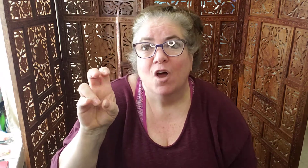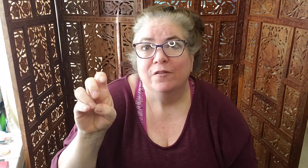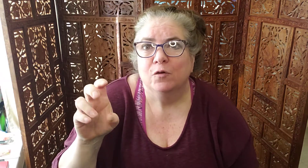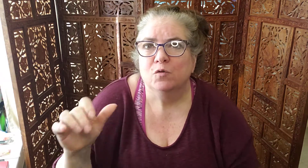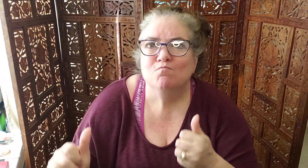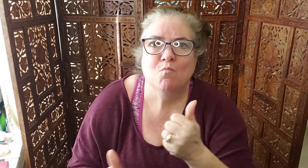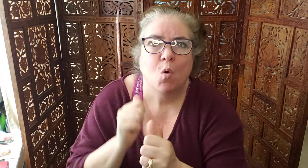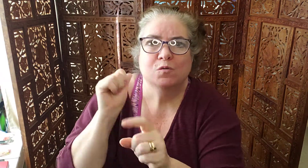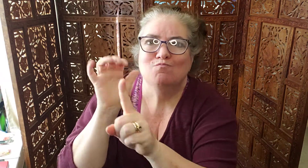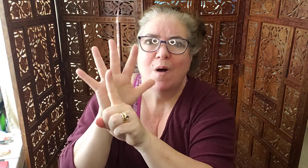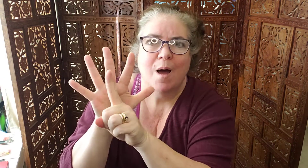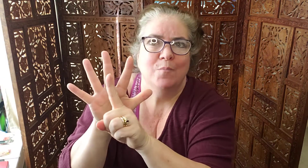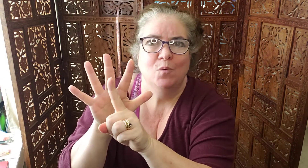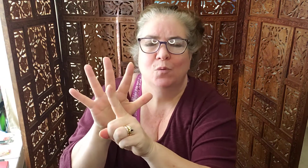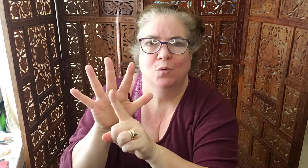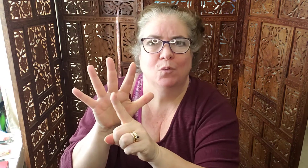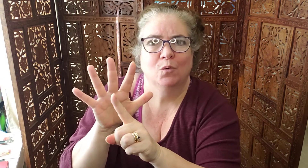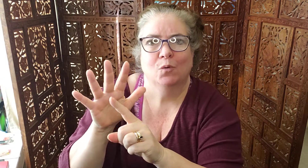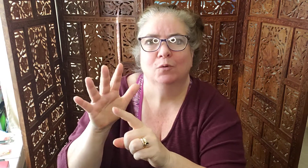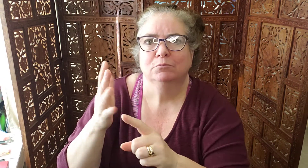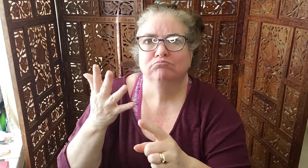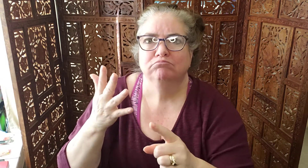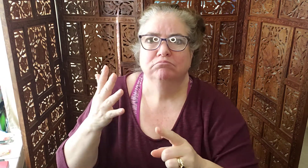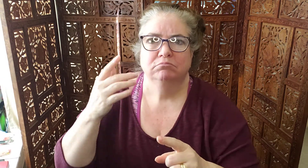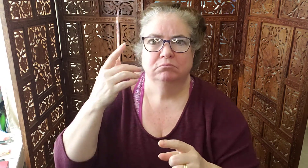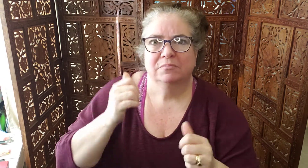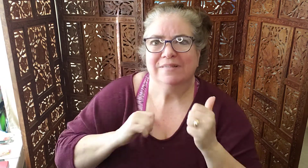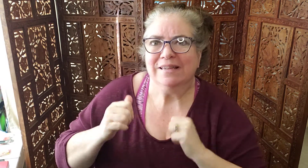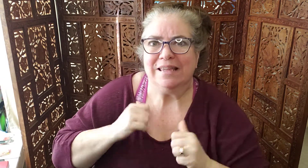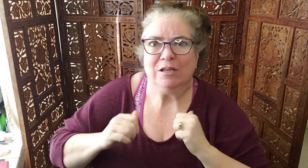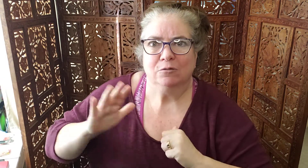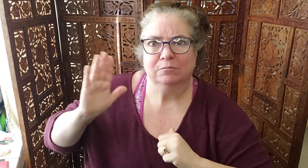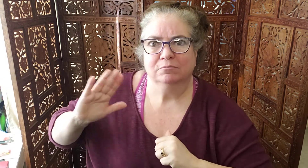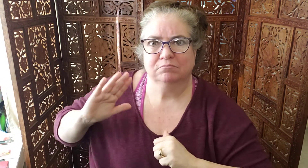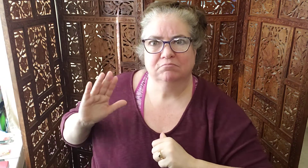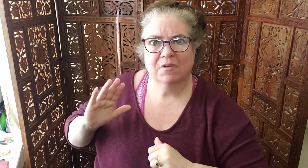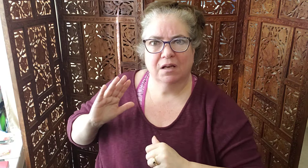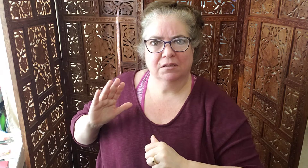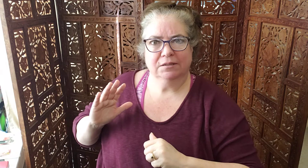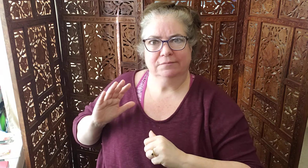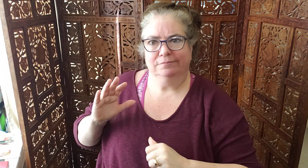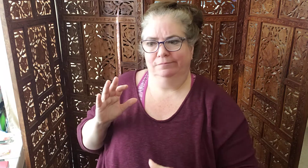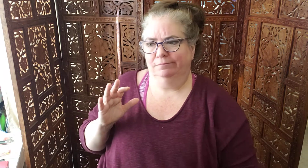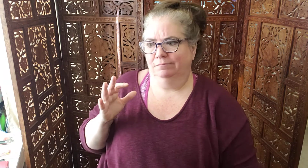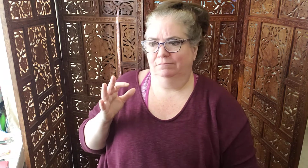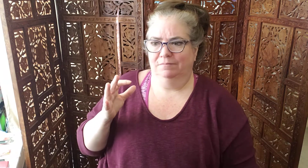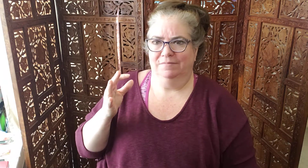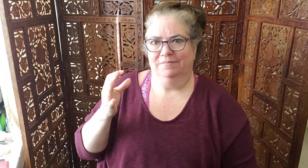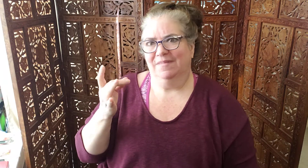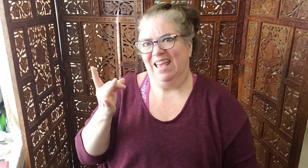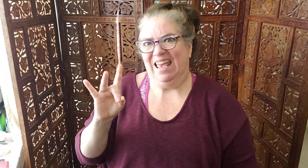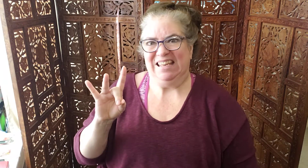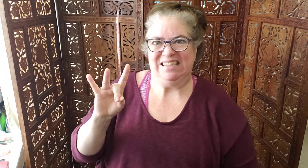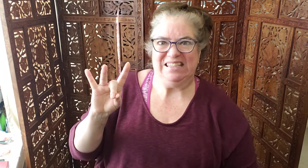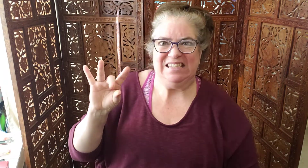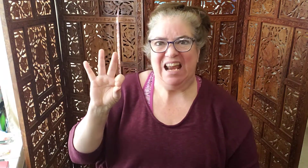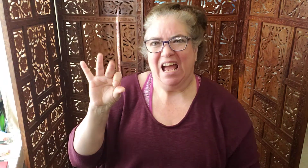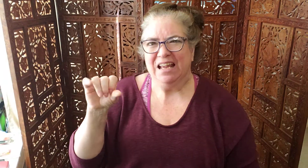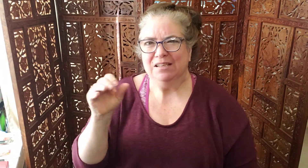the century. Prices were cheap, but the variety of the acts was enormous. In fact, I